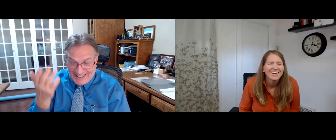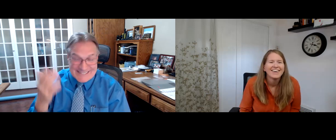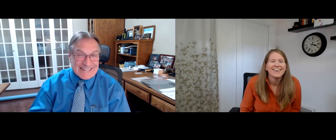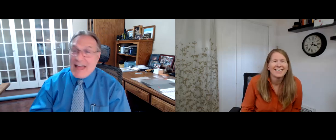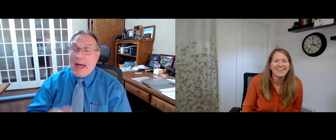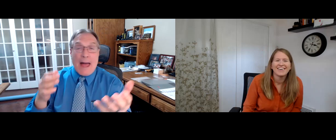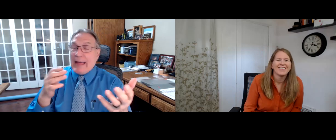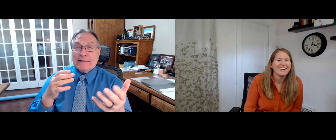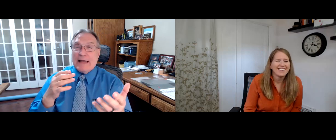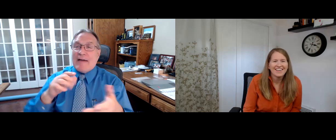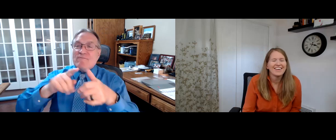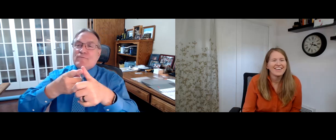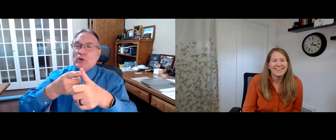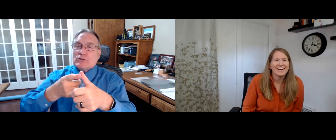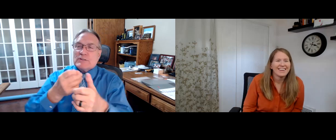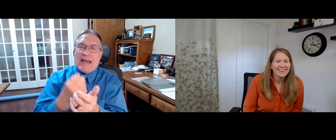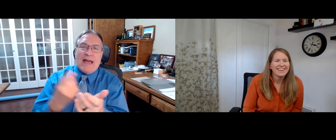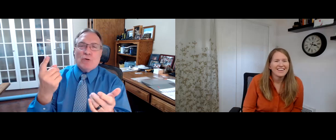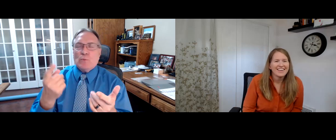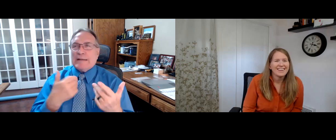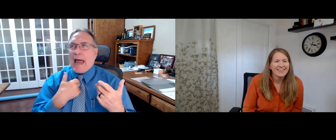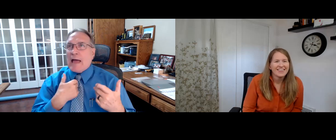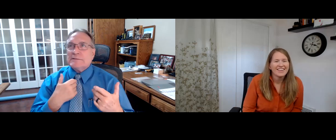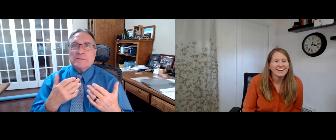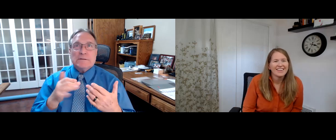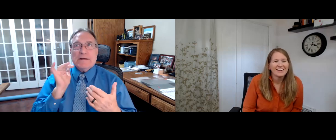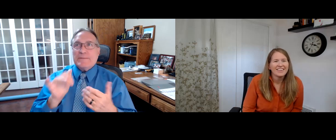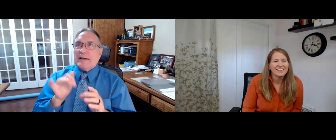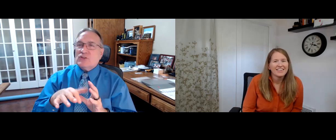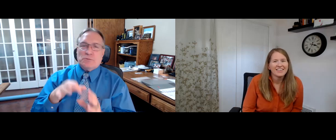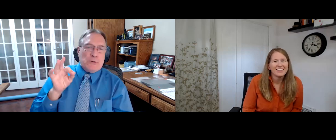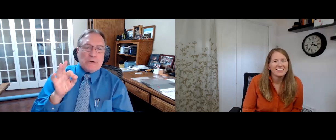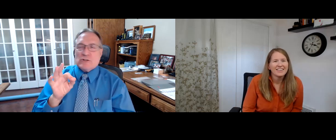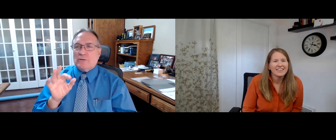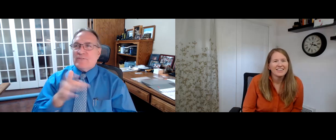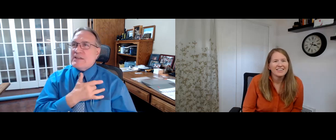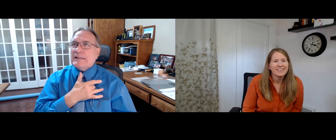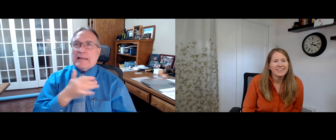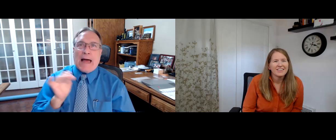yes. And at first, everyone has that spiritual feeling like,